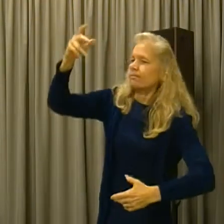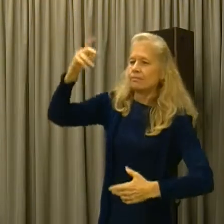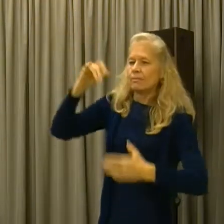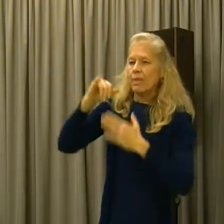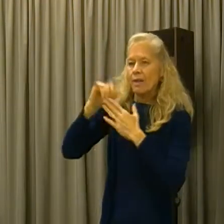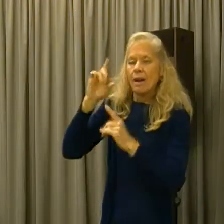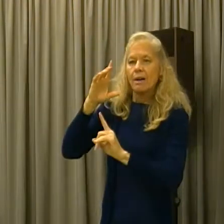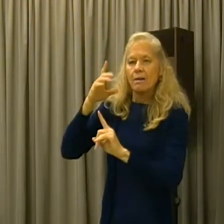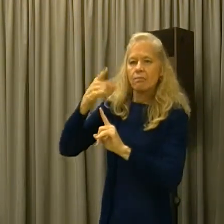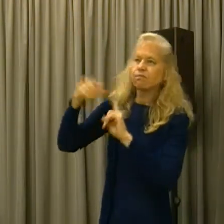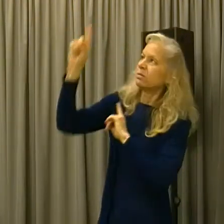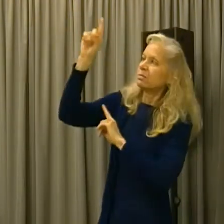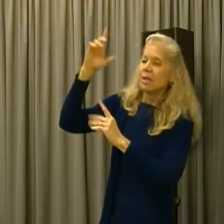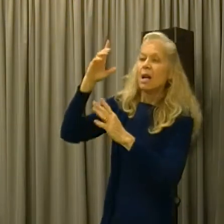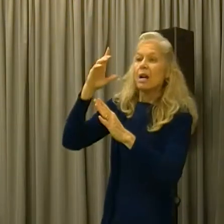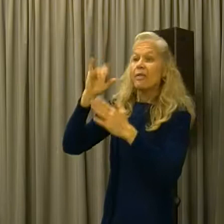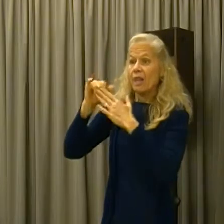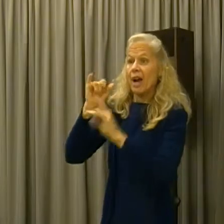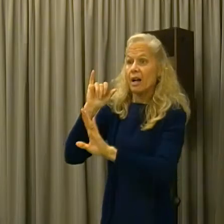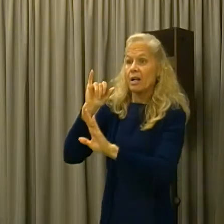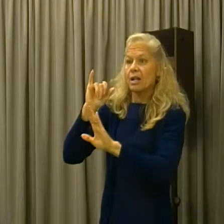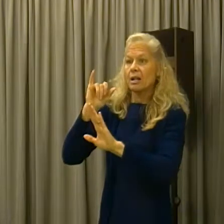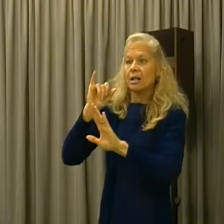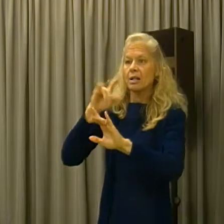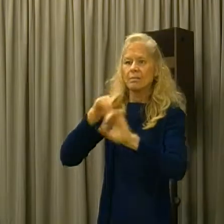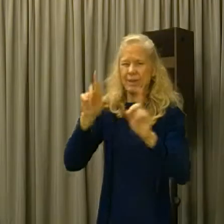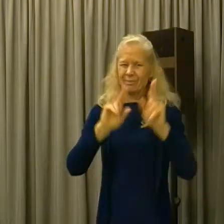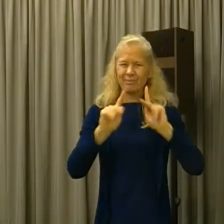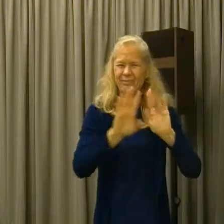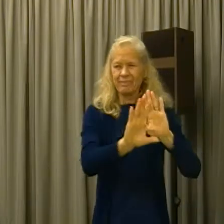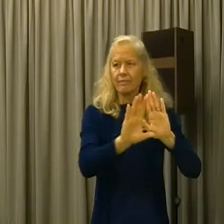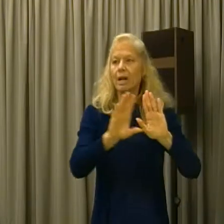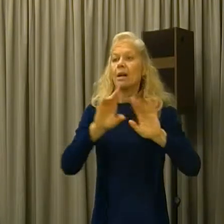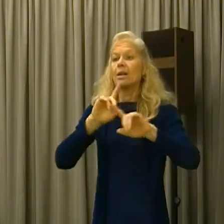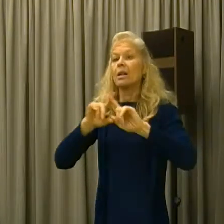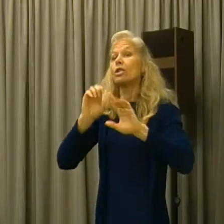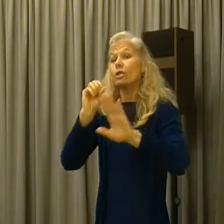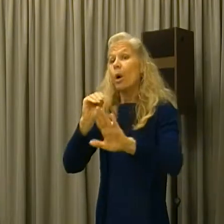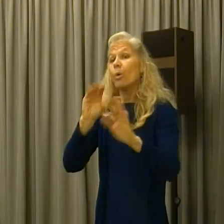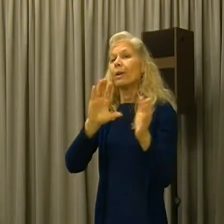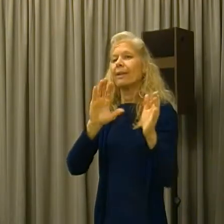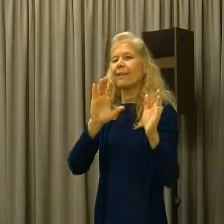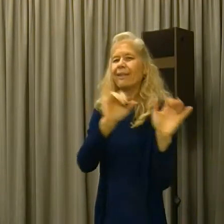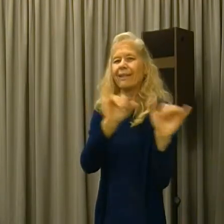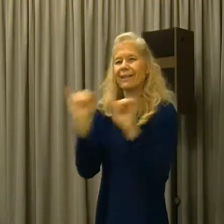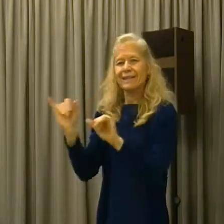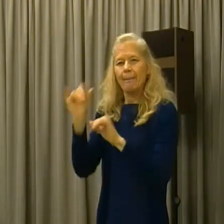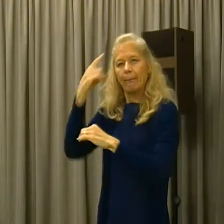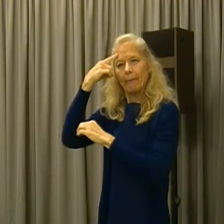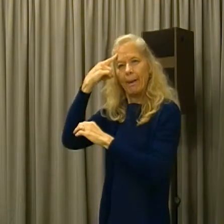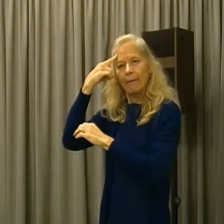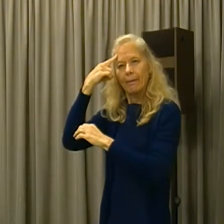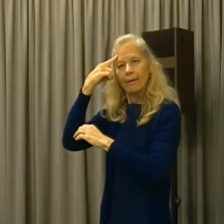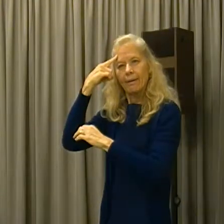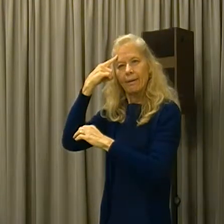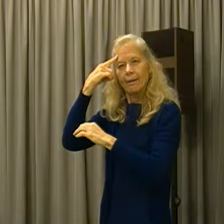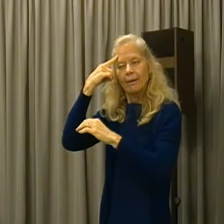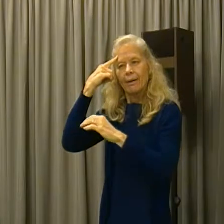You start thinking about doing something or saying something. So you capture that thought. Keep the lips zipped